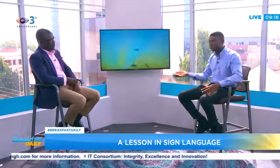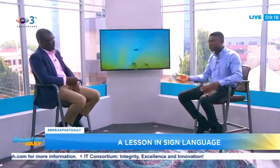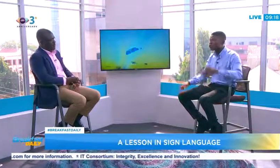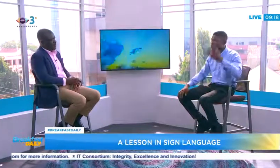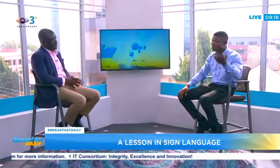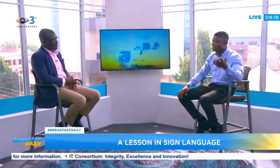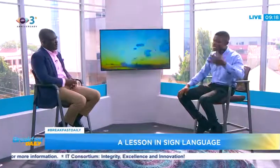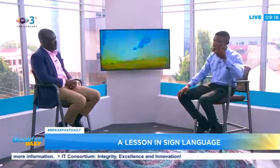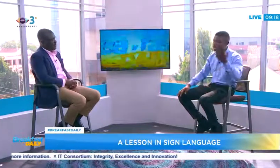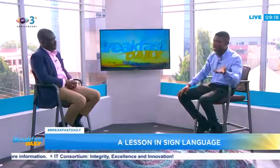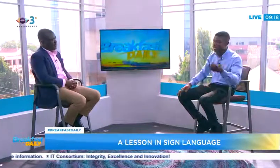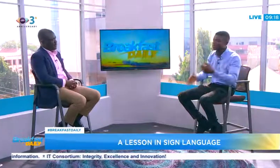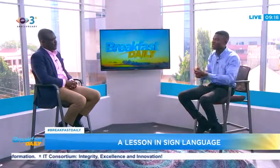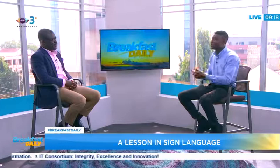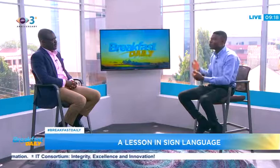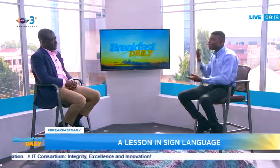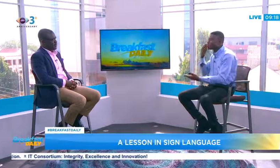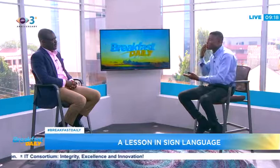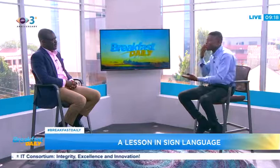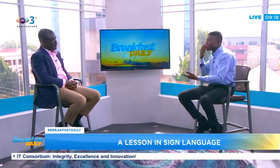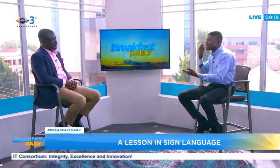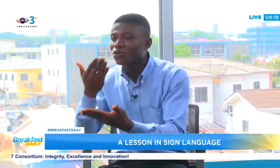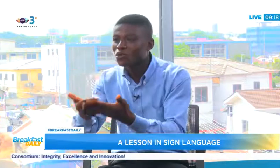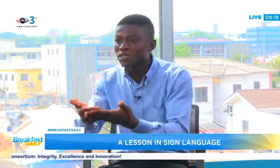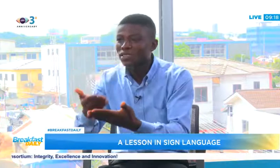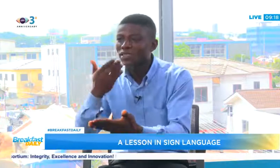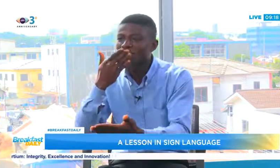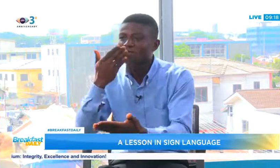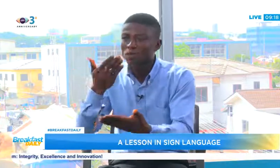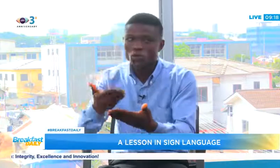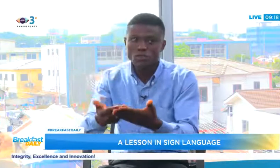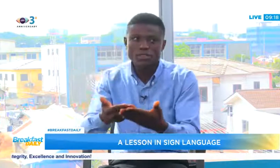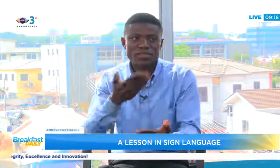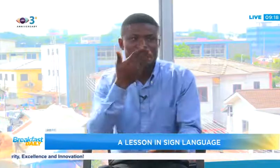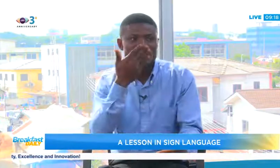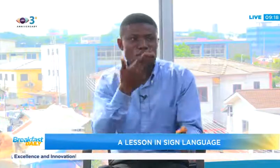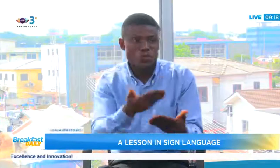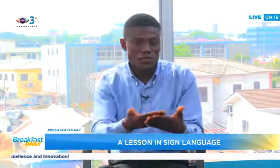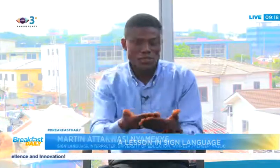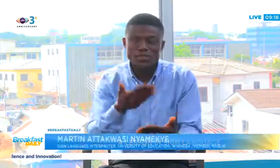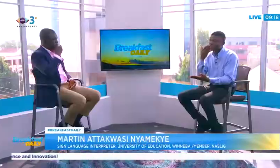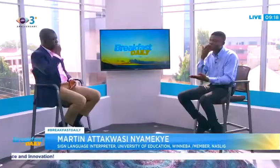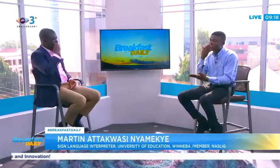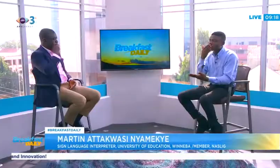afternoon, good evening, and then good night. So this is how you sign good. Good. Good.